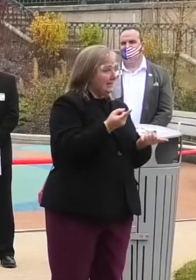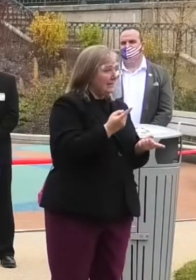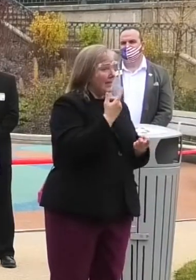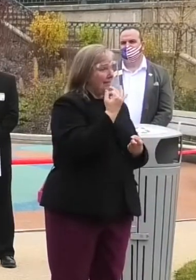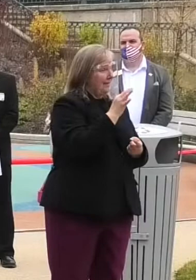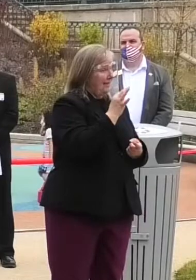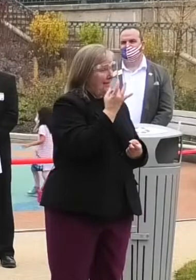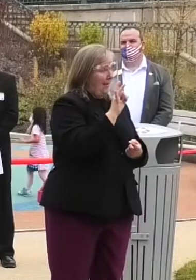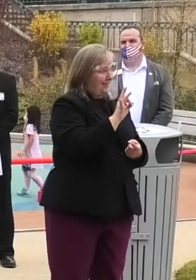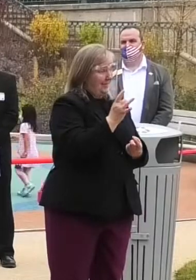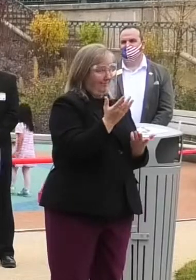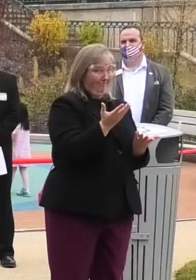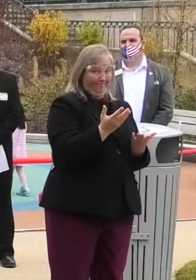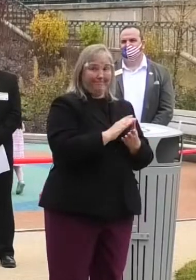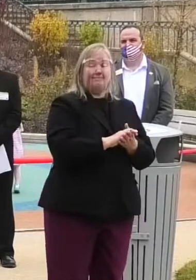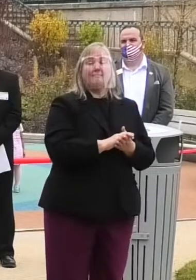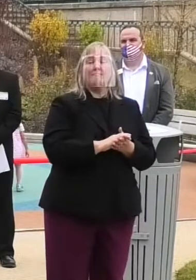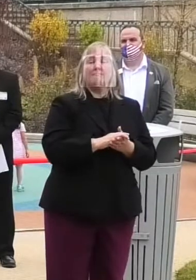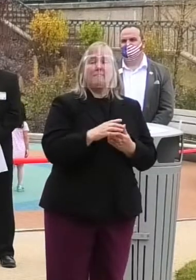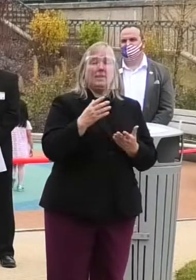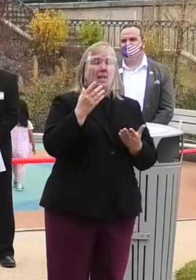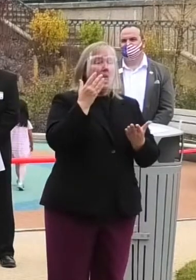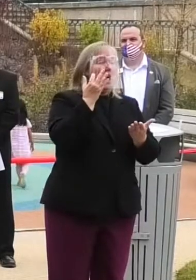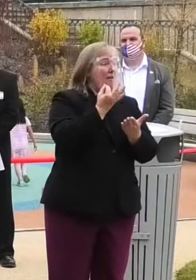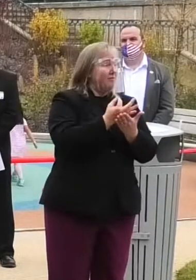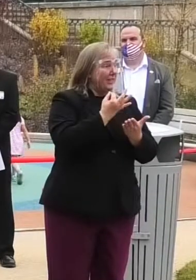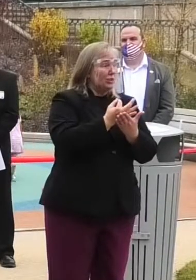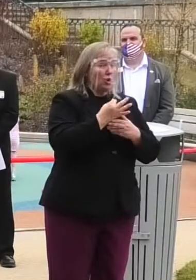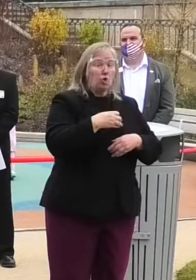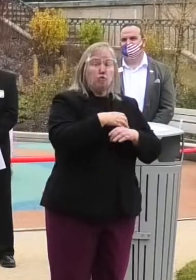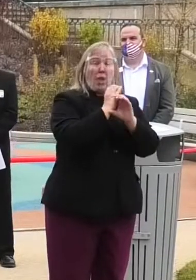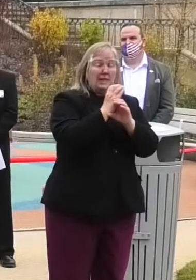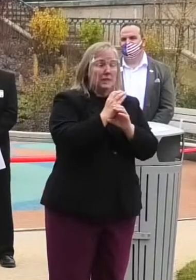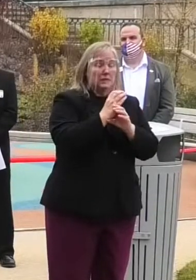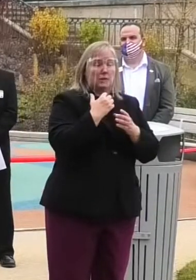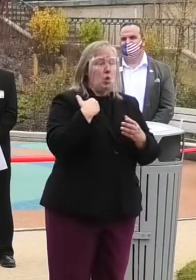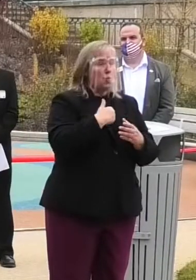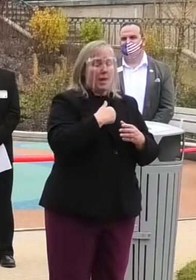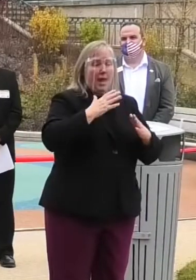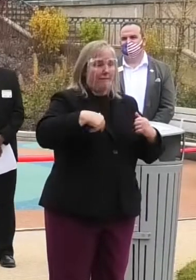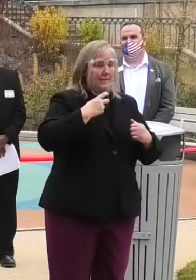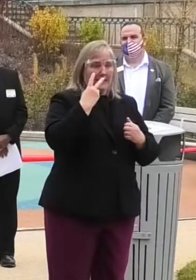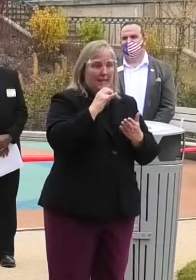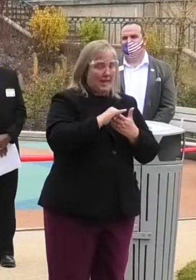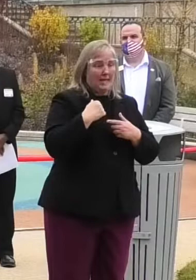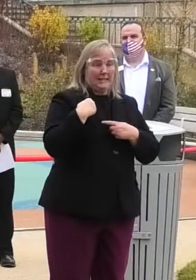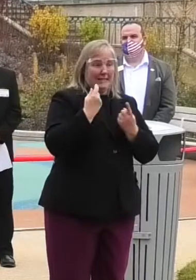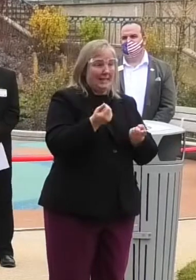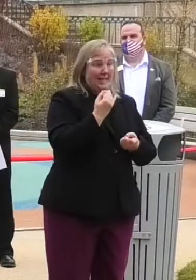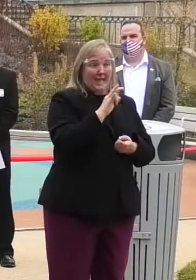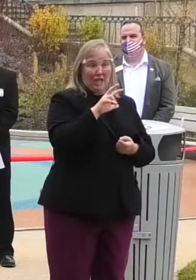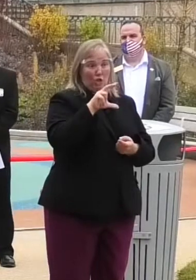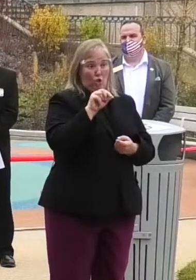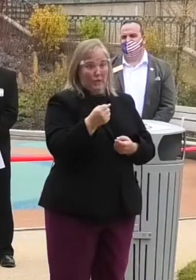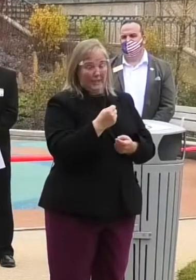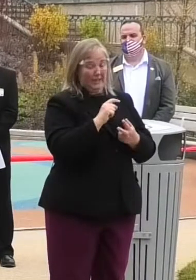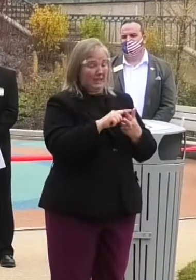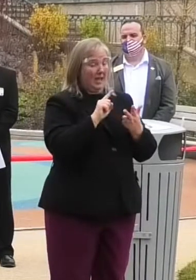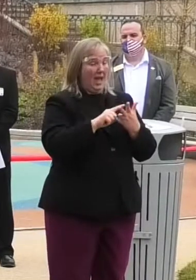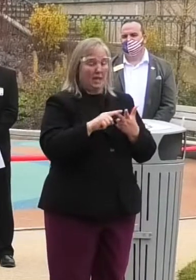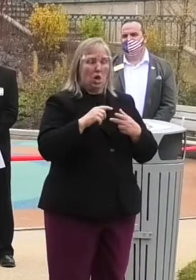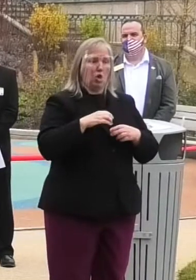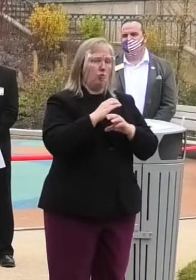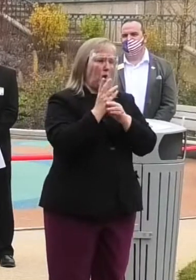1918, a fiscal crisis, the likes of which we haven't seen since the 1930s, and a